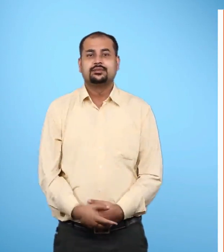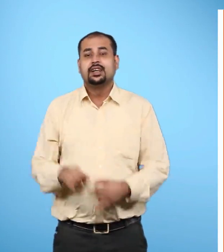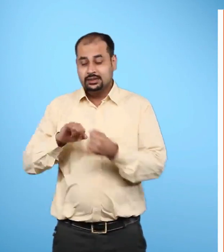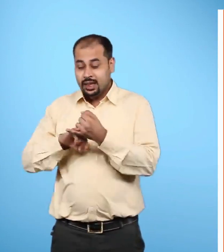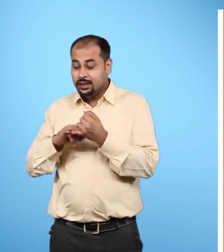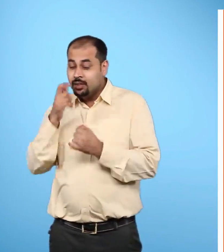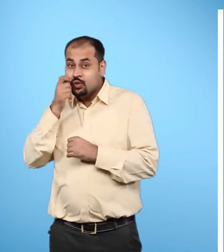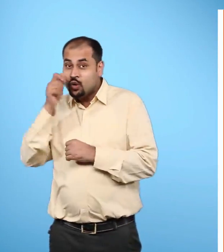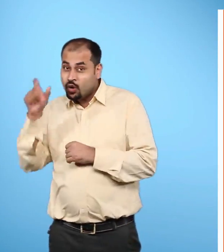Sadiq